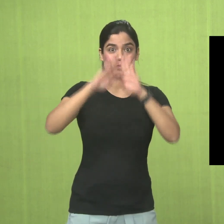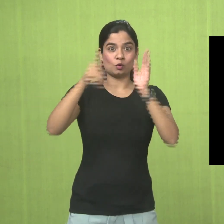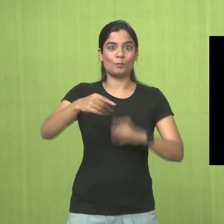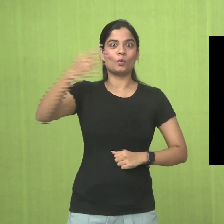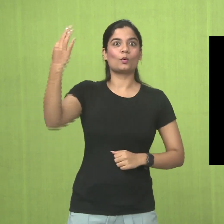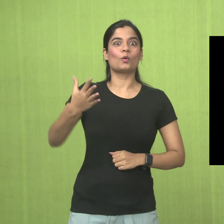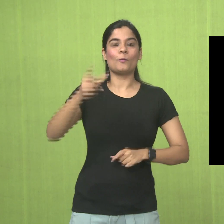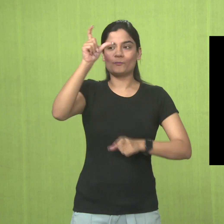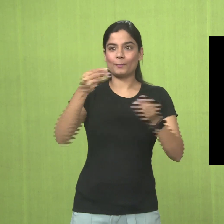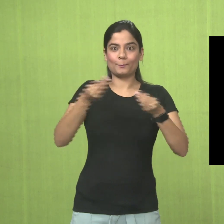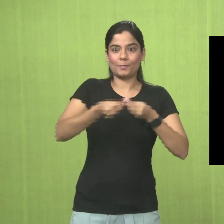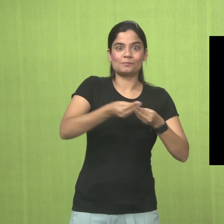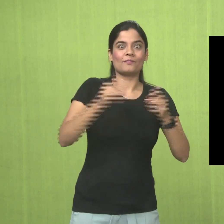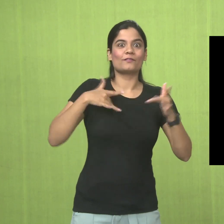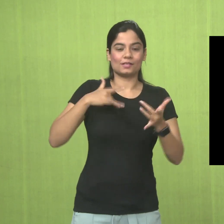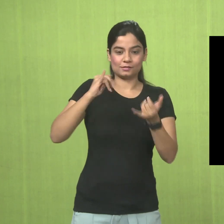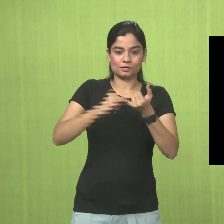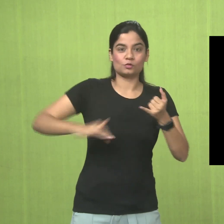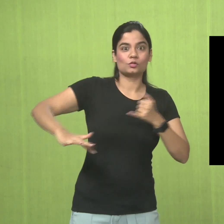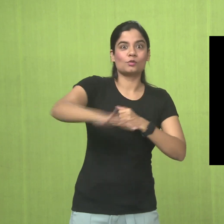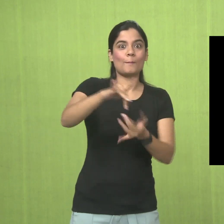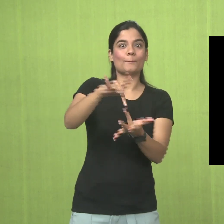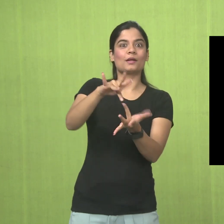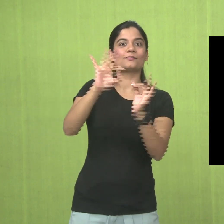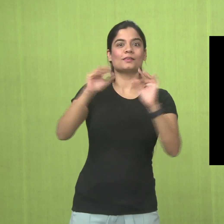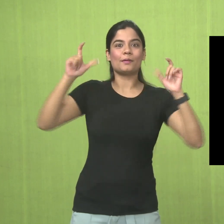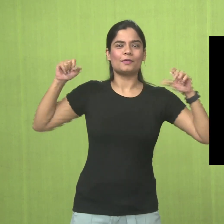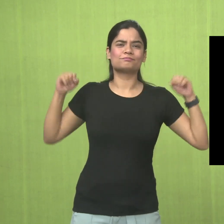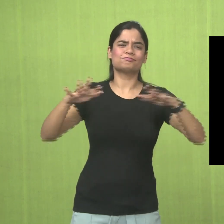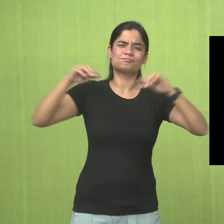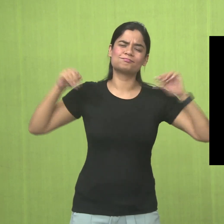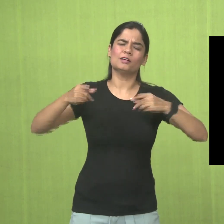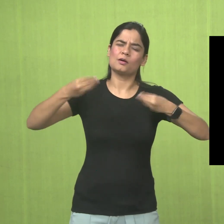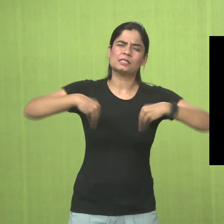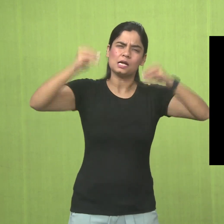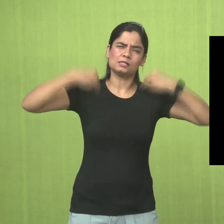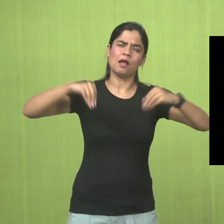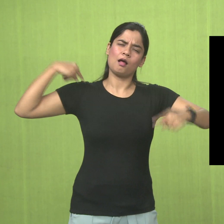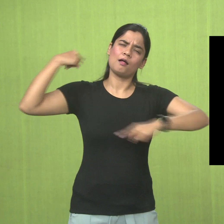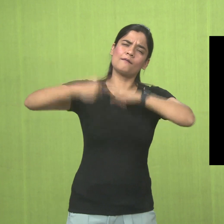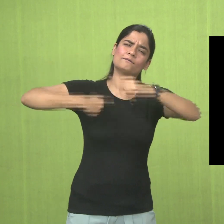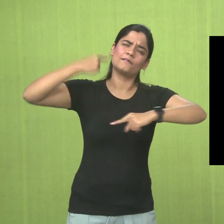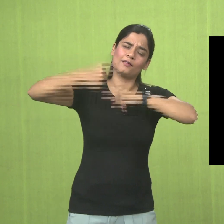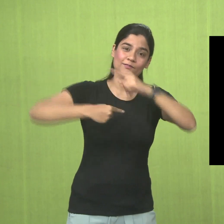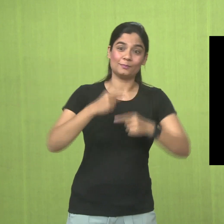started coming to his shop because it was a new of a kind and it was situated at a location where the sales were pretty